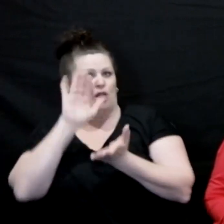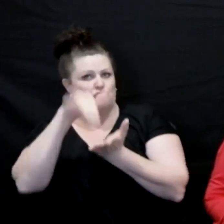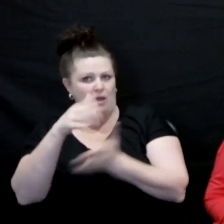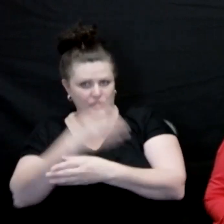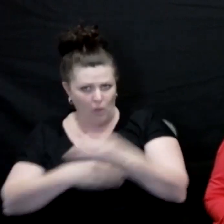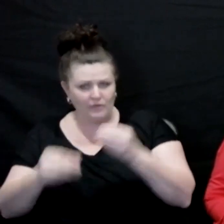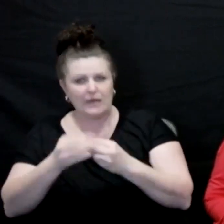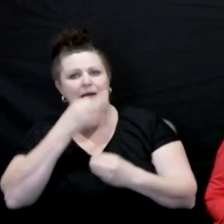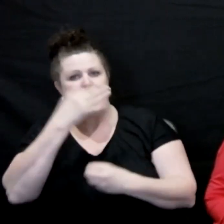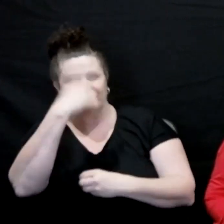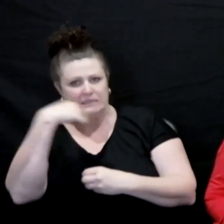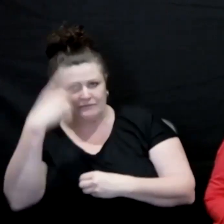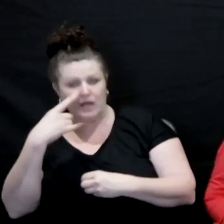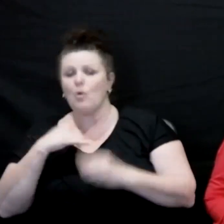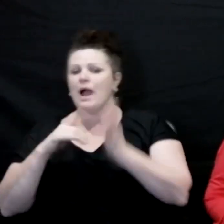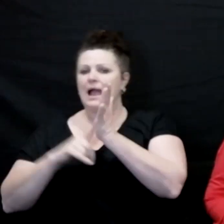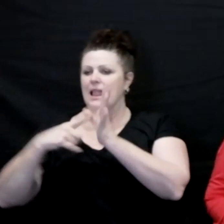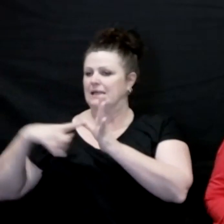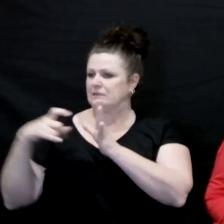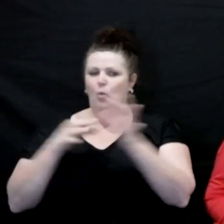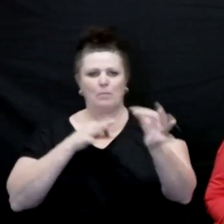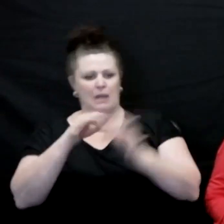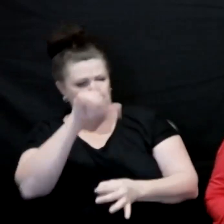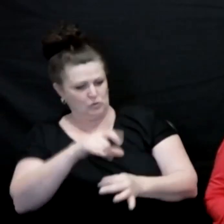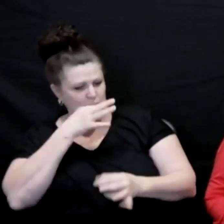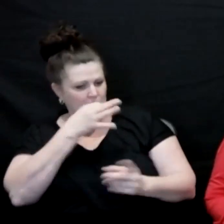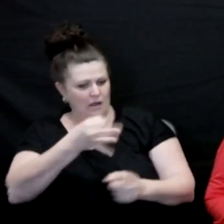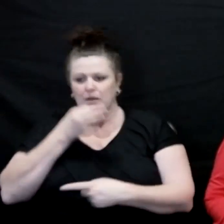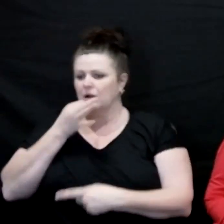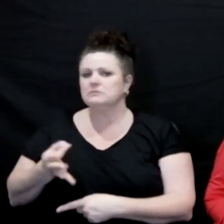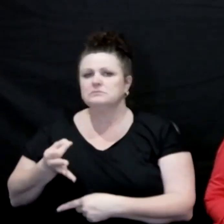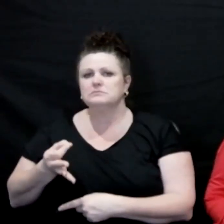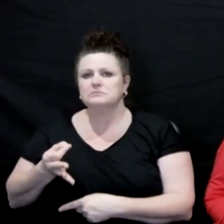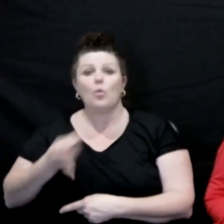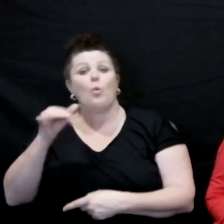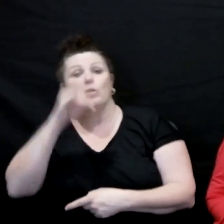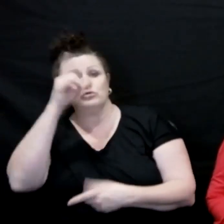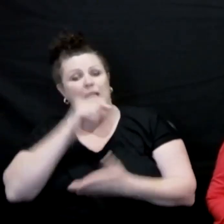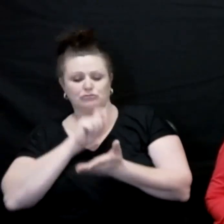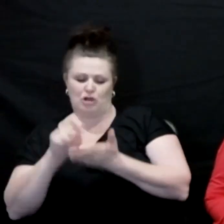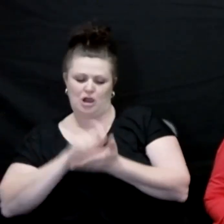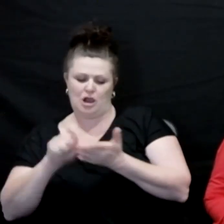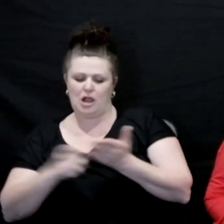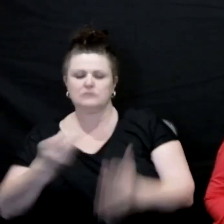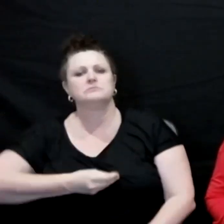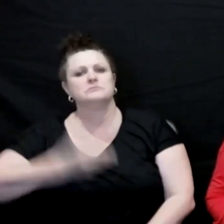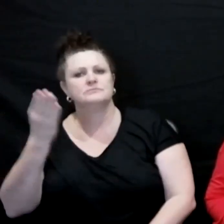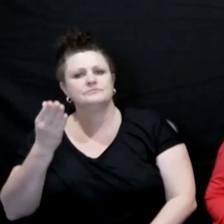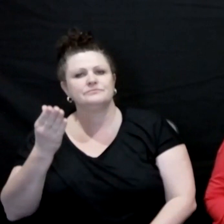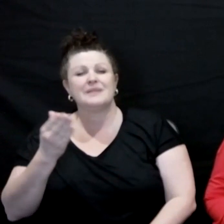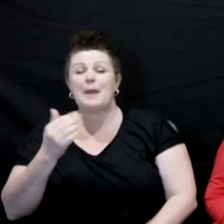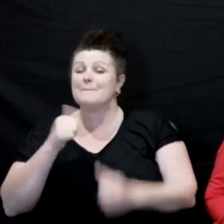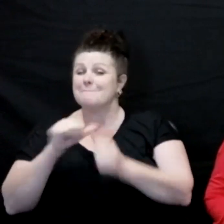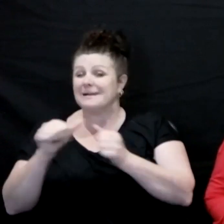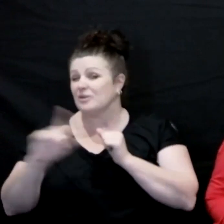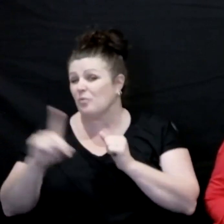to your LAC or planner, or you can put it in writing. The best thing you can do with any review is to submit as much